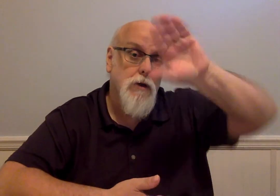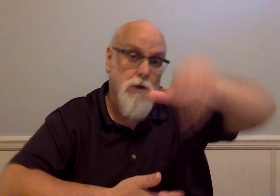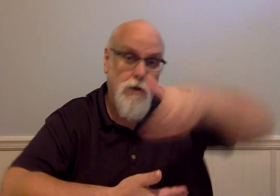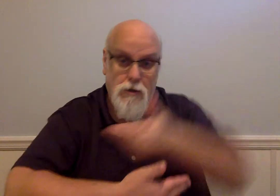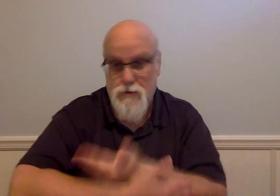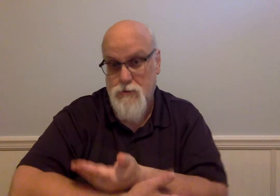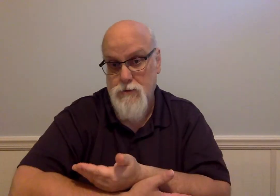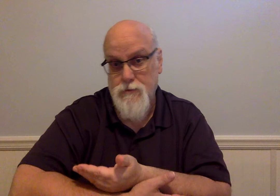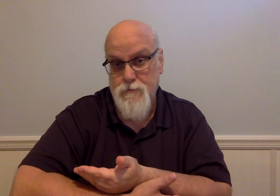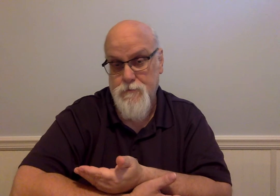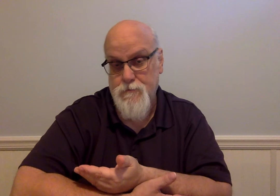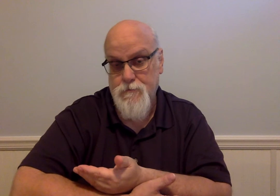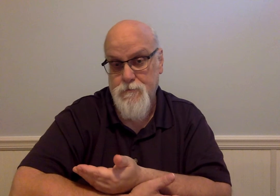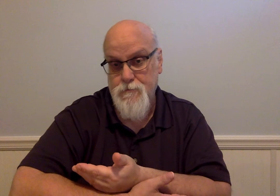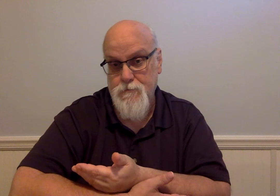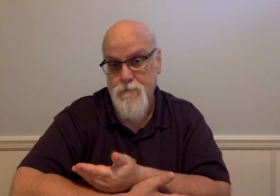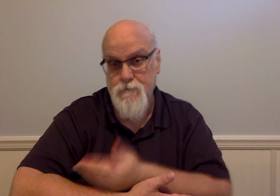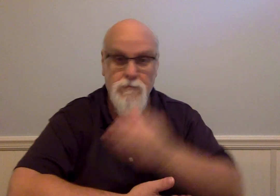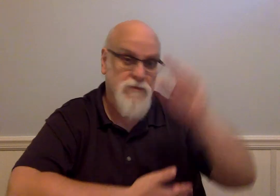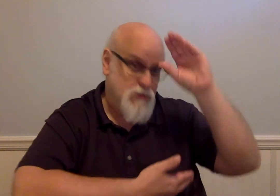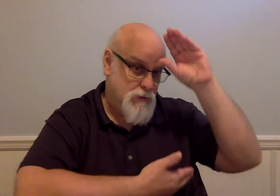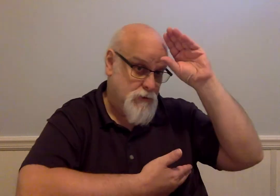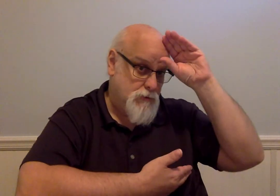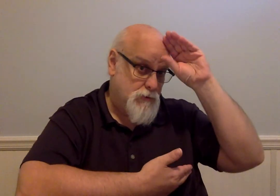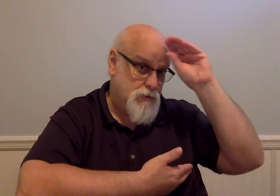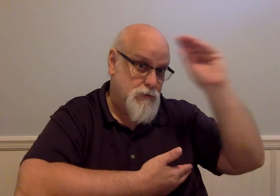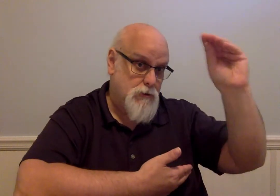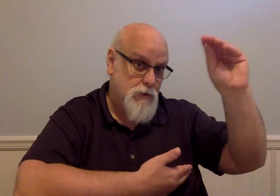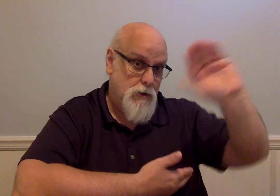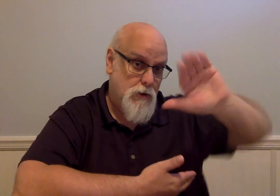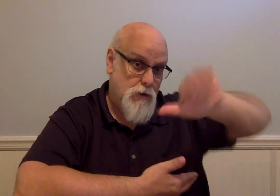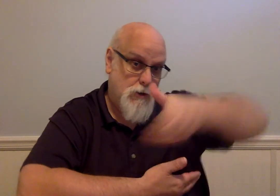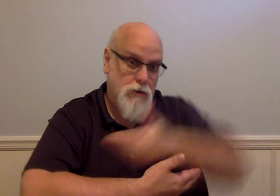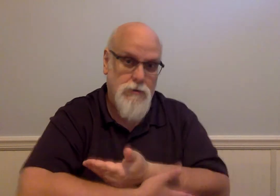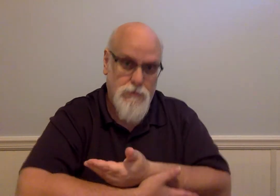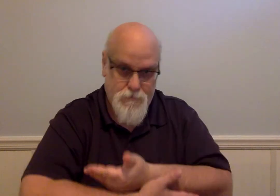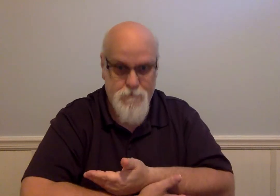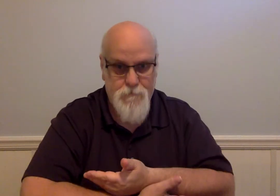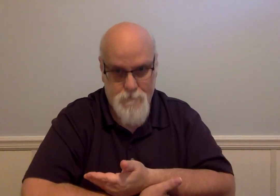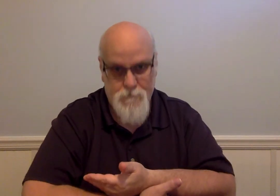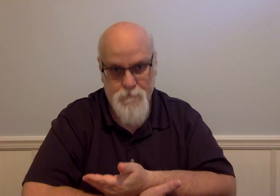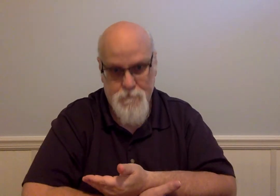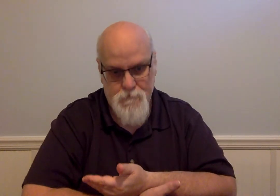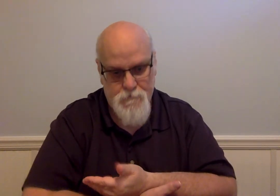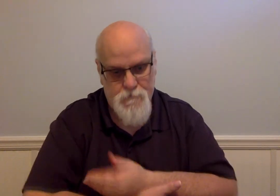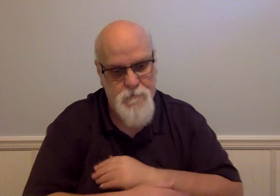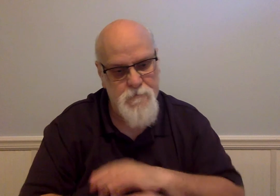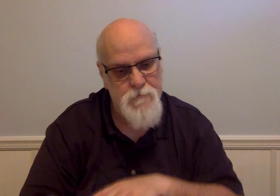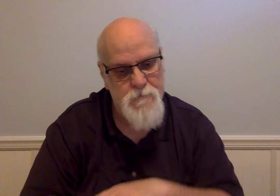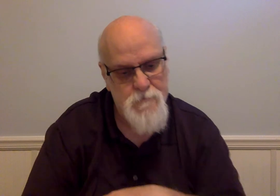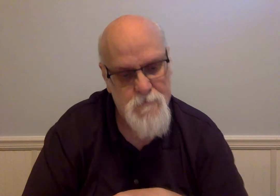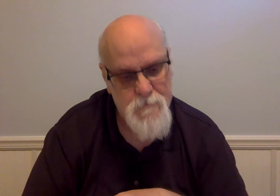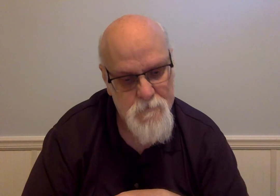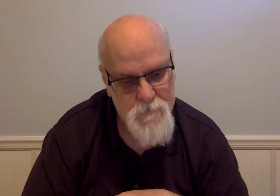son is that boy, and they're a baby. So son, so boy, and then you're just cradling them in your